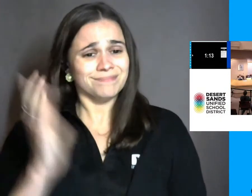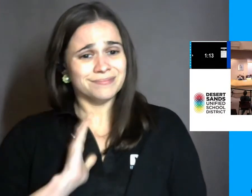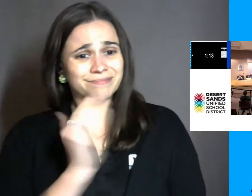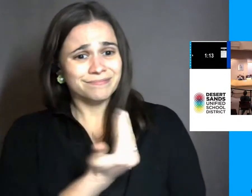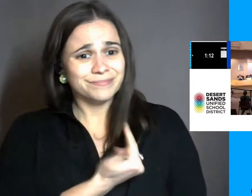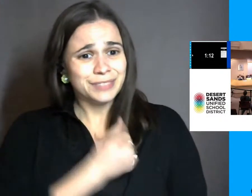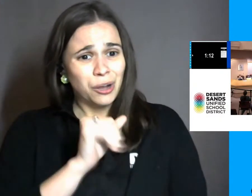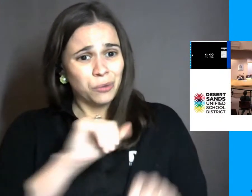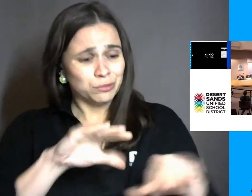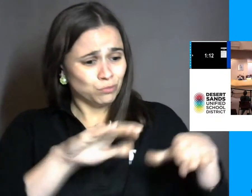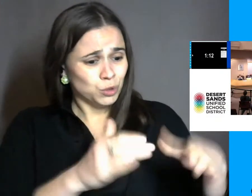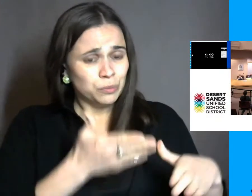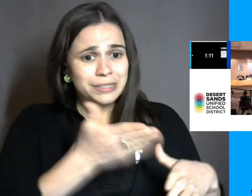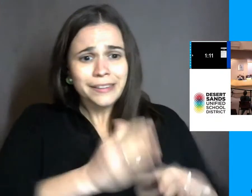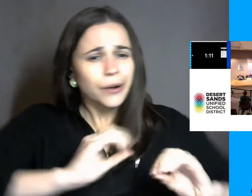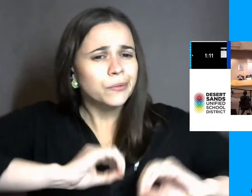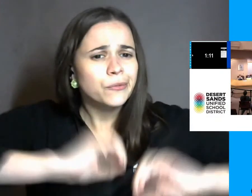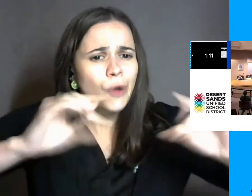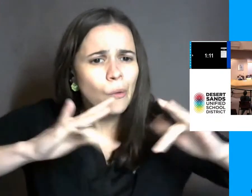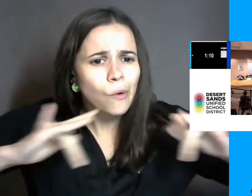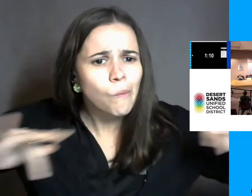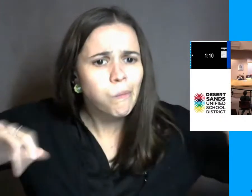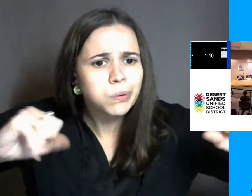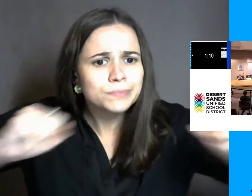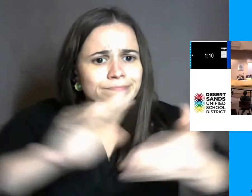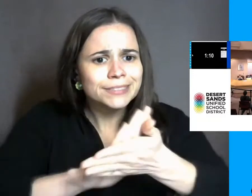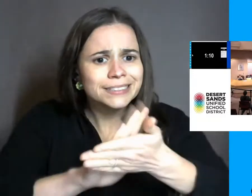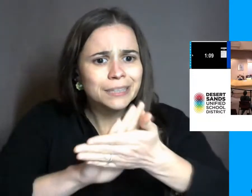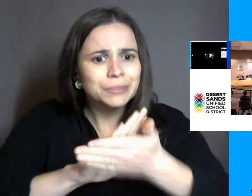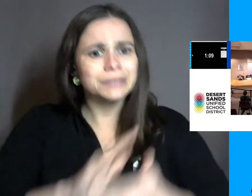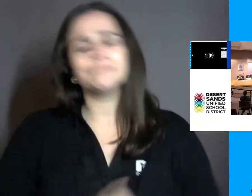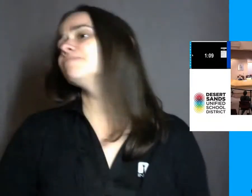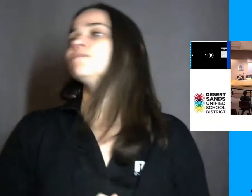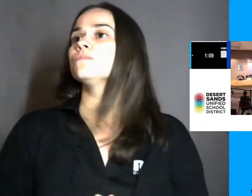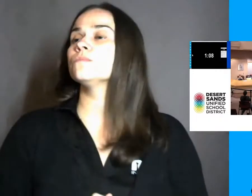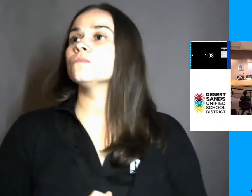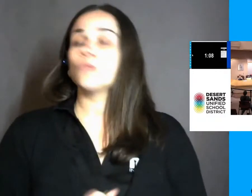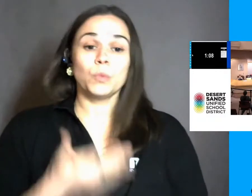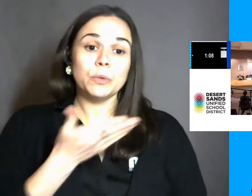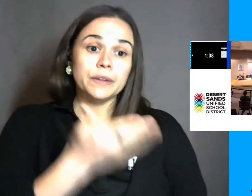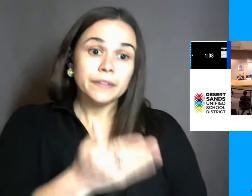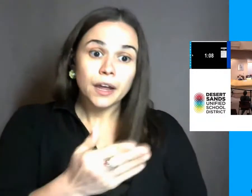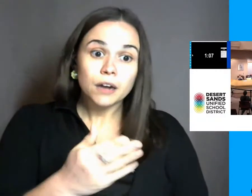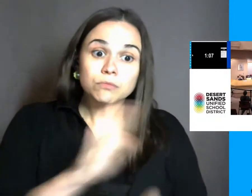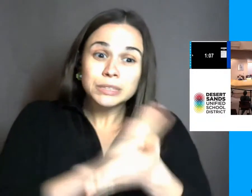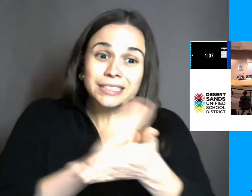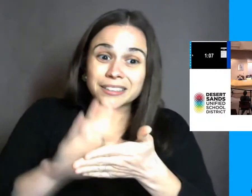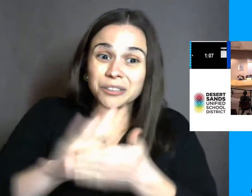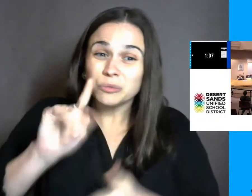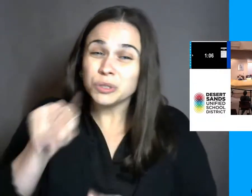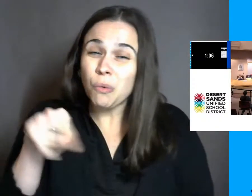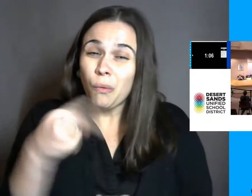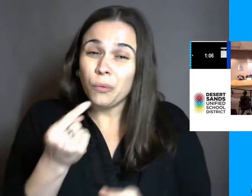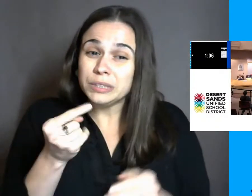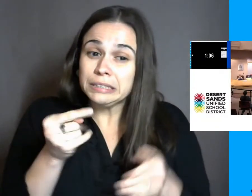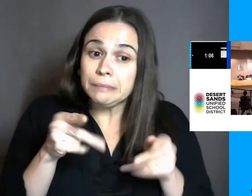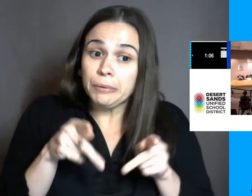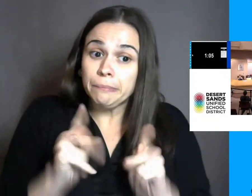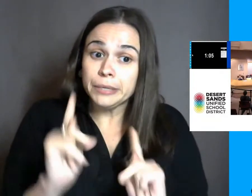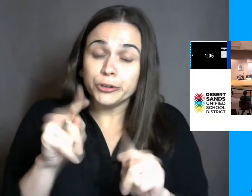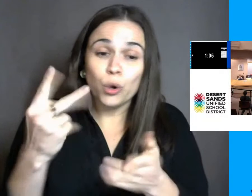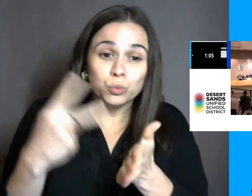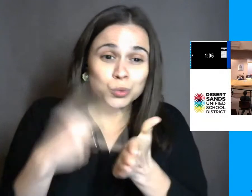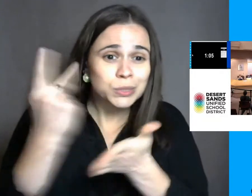campus. We were there when custodians were only allowed twice a week to be on campus. We were there